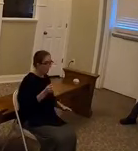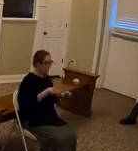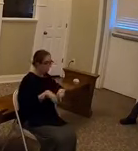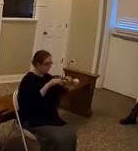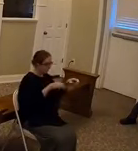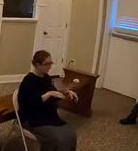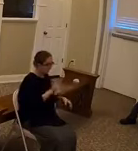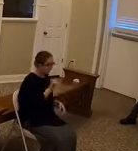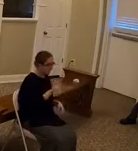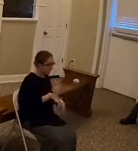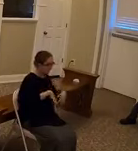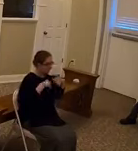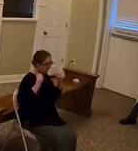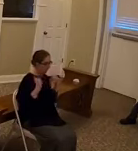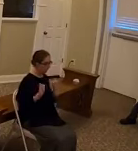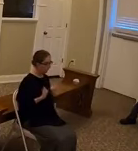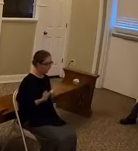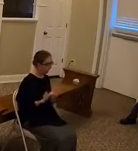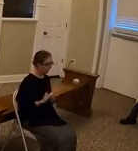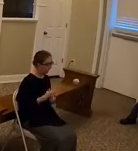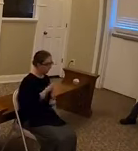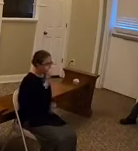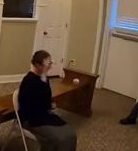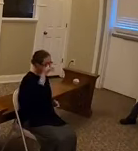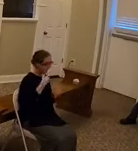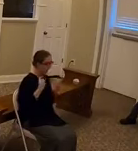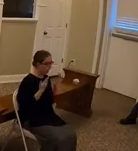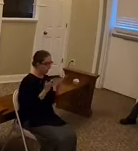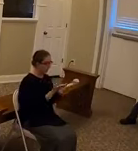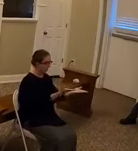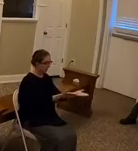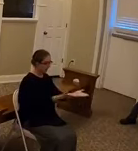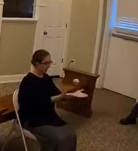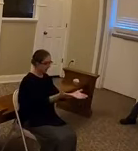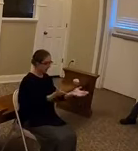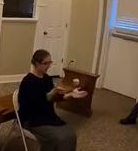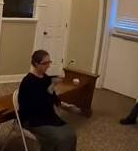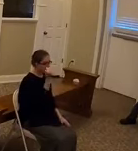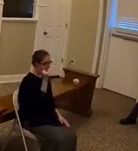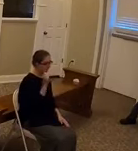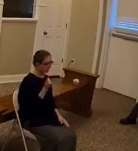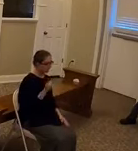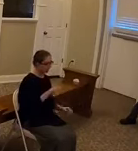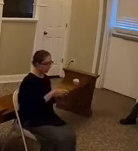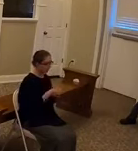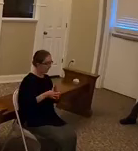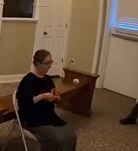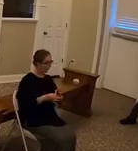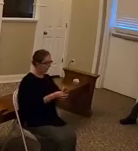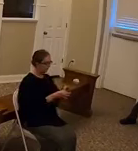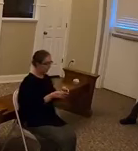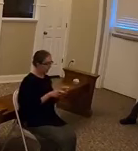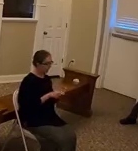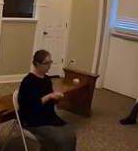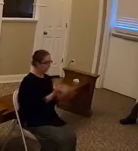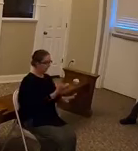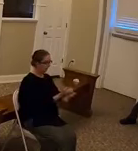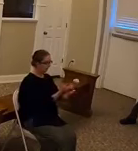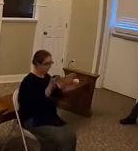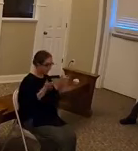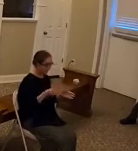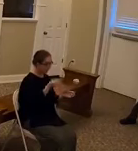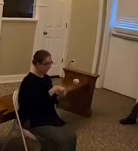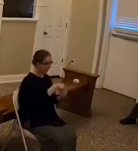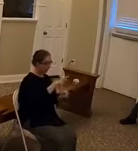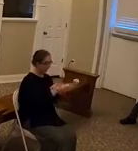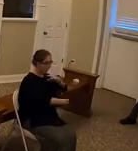they're doing is wearing a garment that Satan has given them. Oh, come on. It identifies them as a beggar in